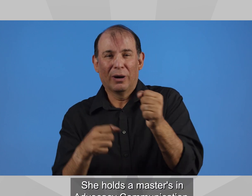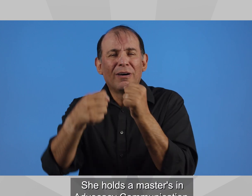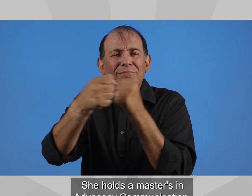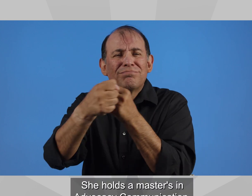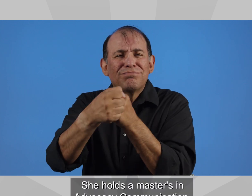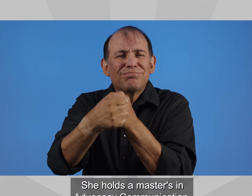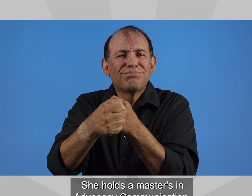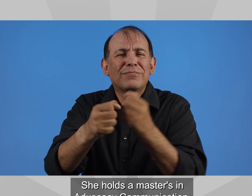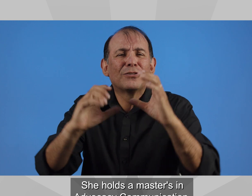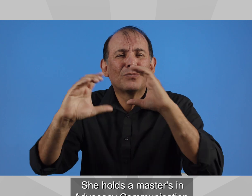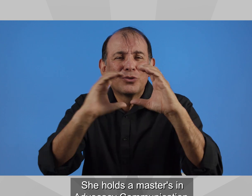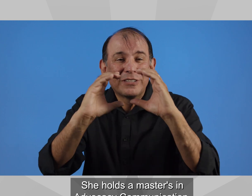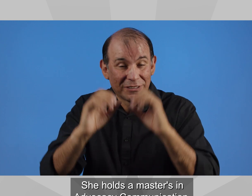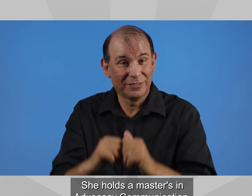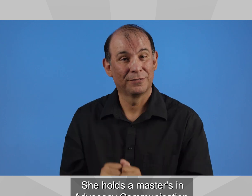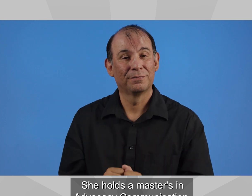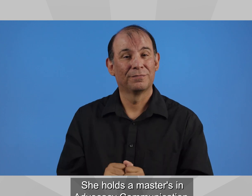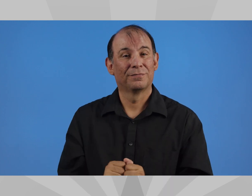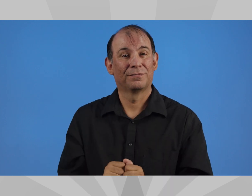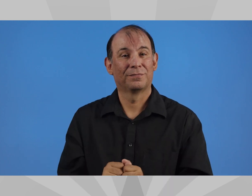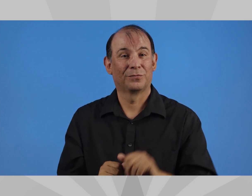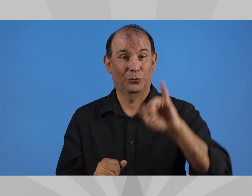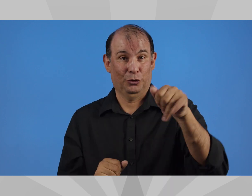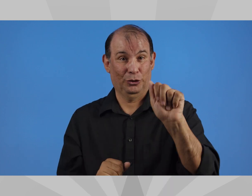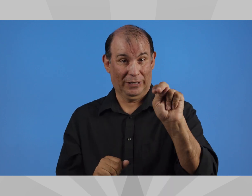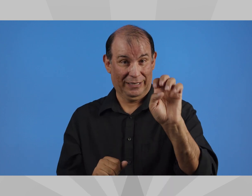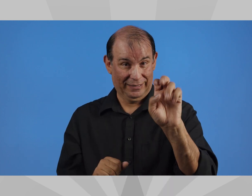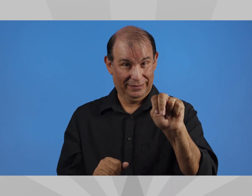She holds a master's in advocacy communication.